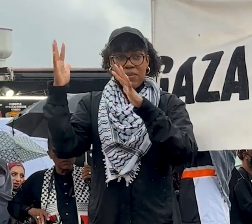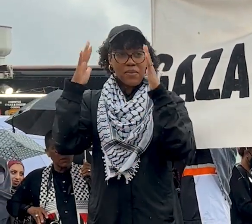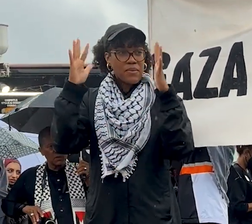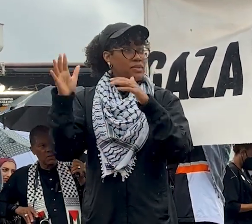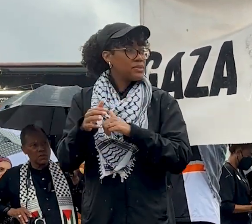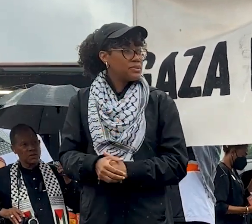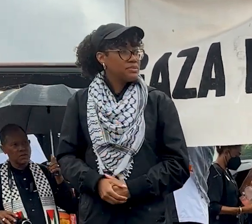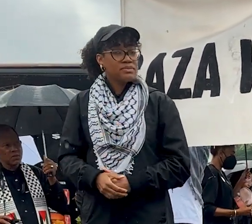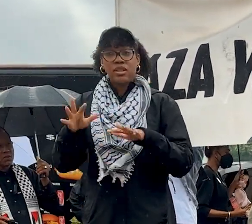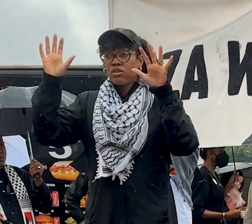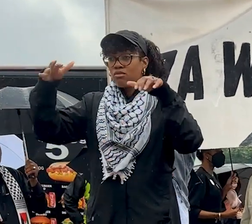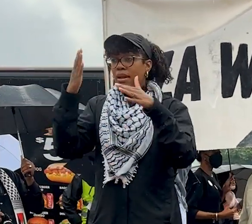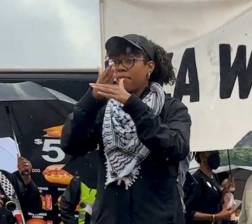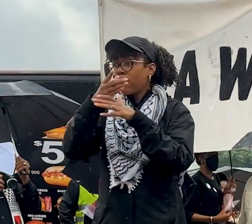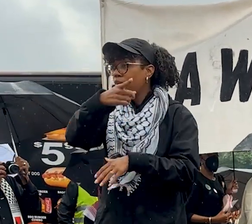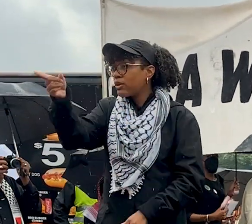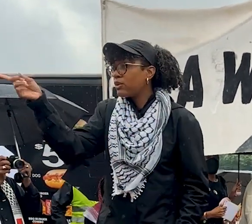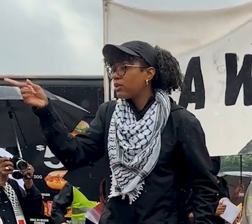Is the rain bothering you?